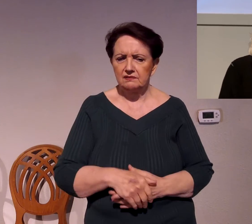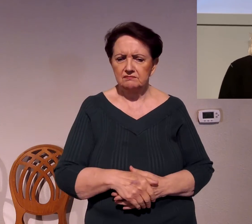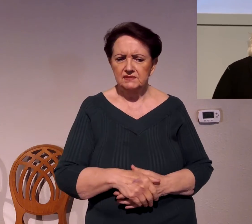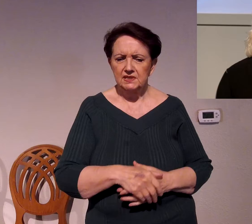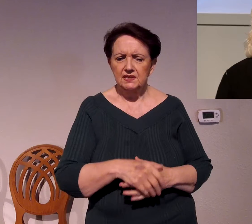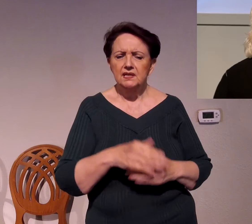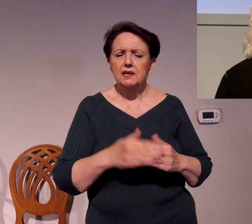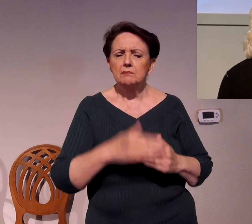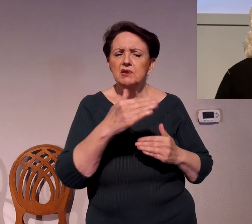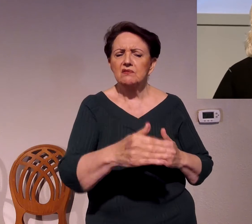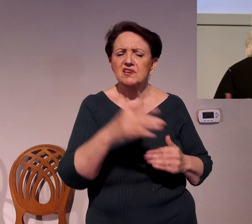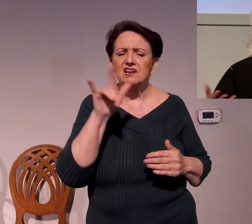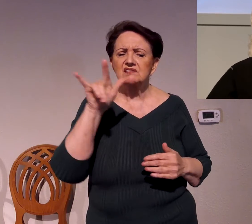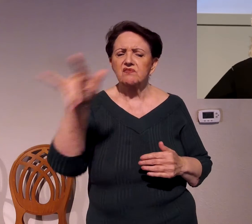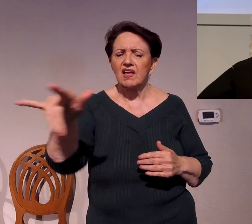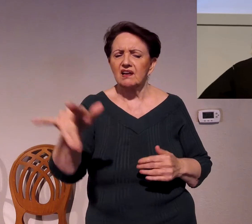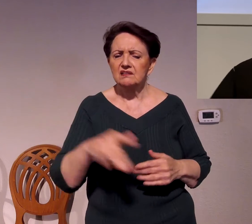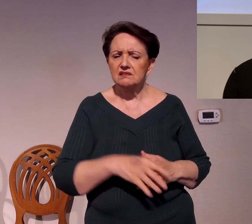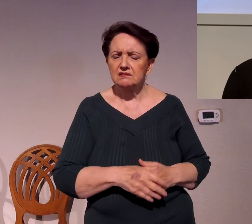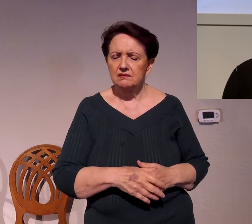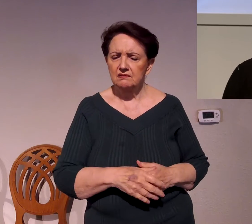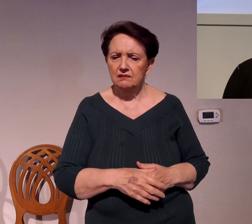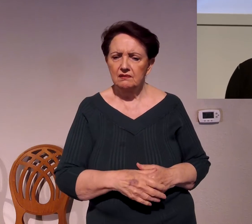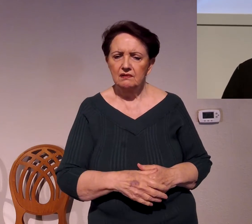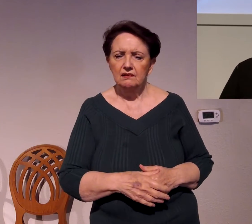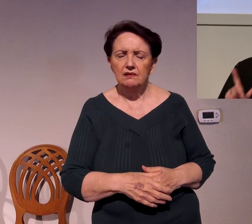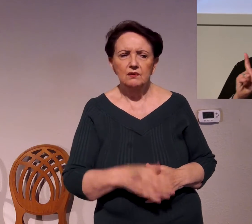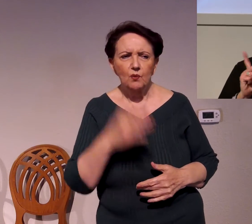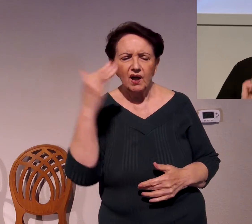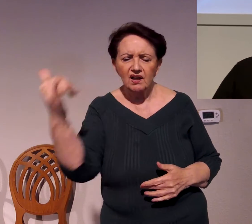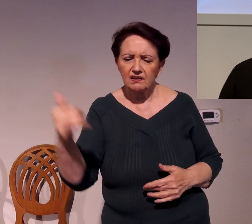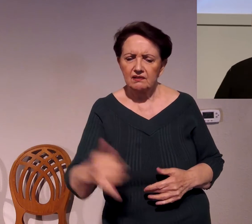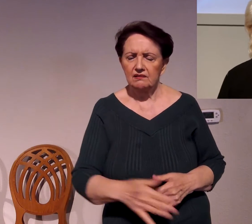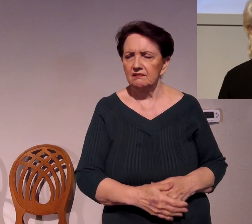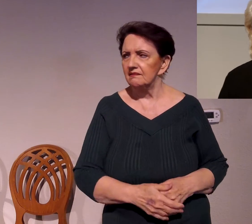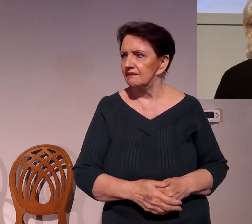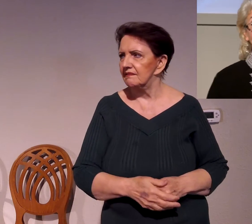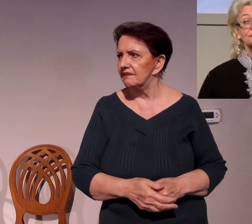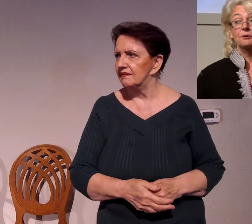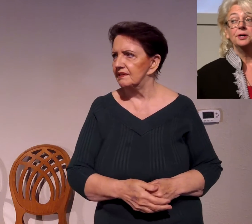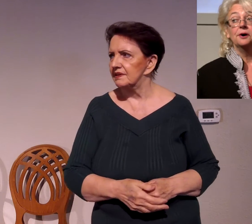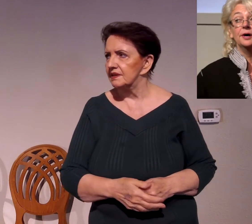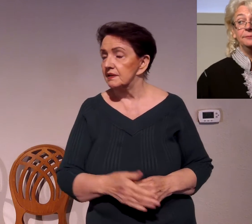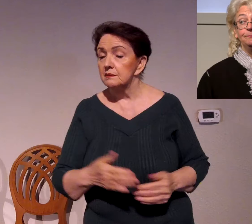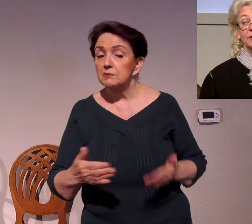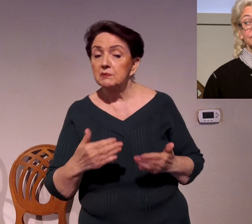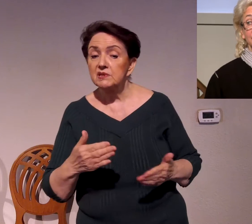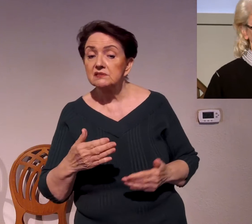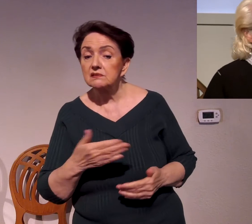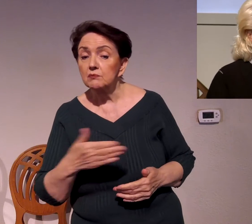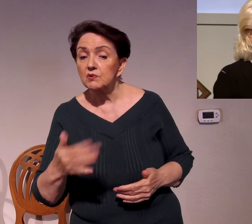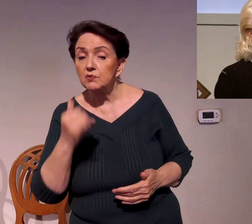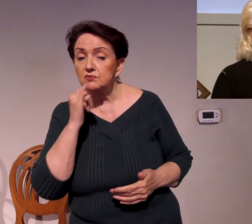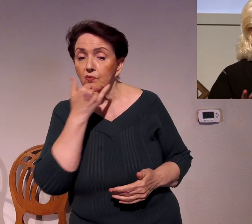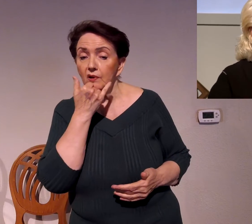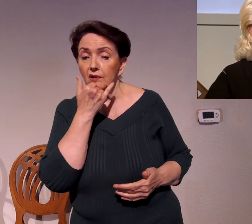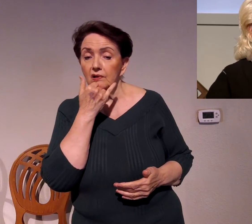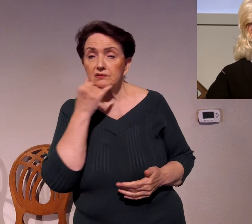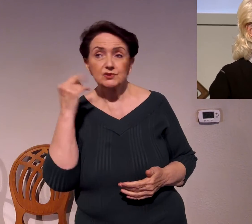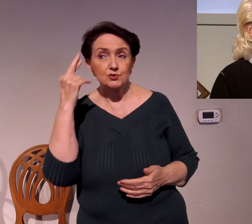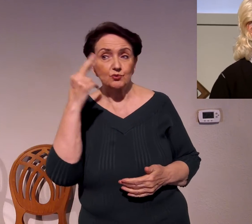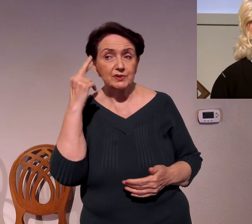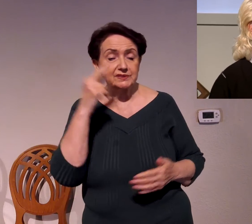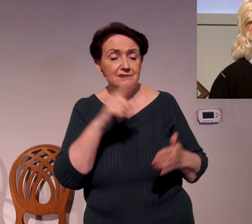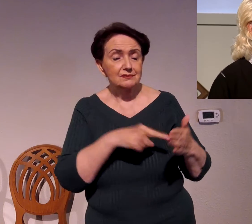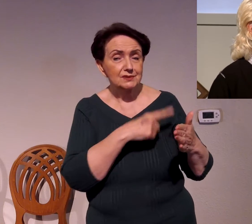on the next flight? Or are we going to just go, oh, okay, well, maybe something was going on. There was a reason this flight